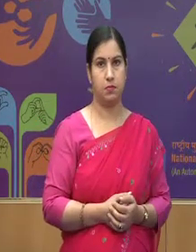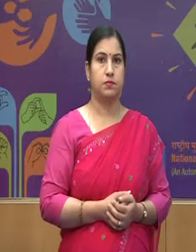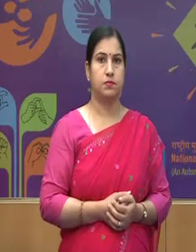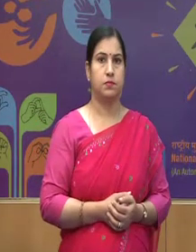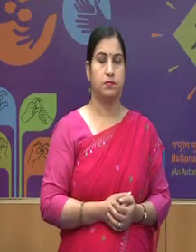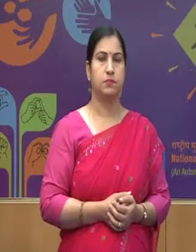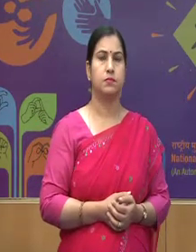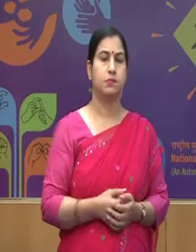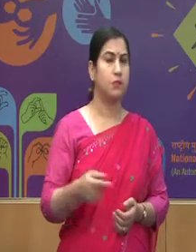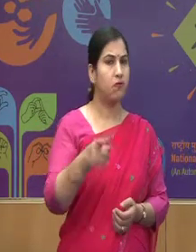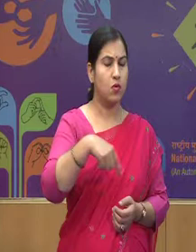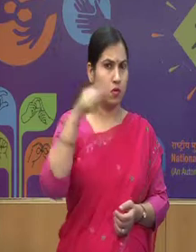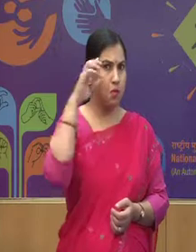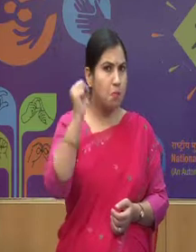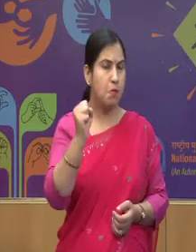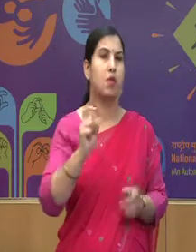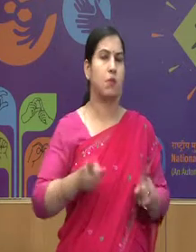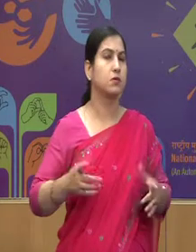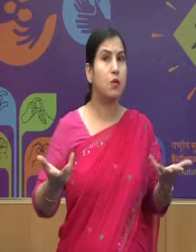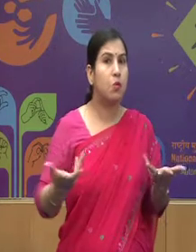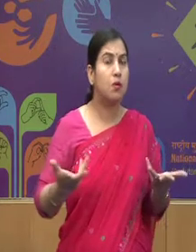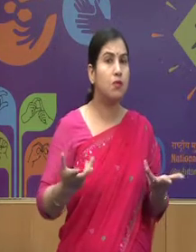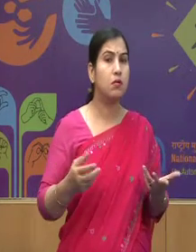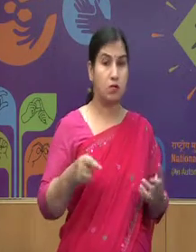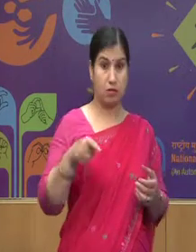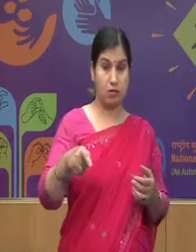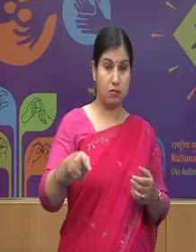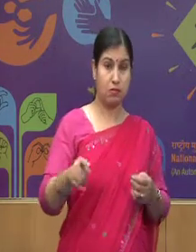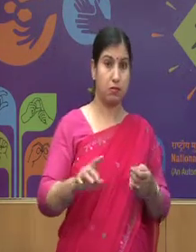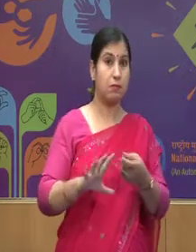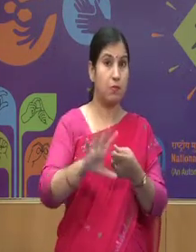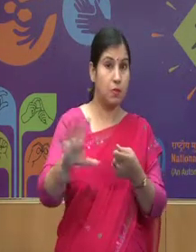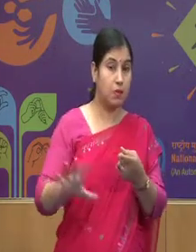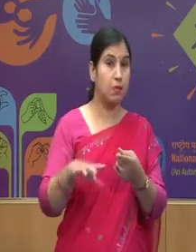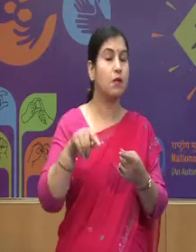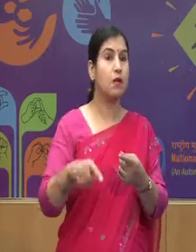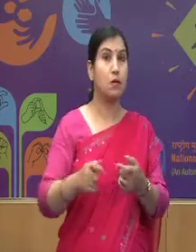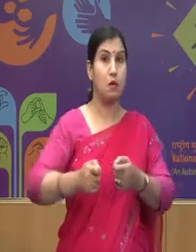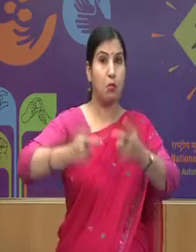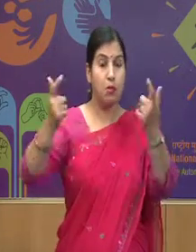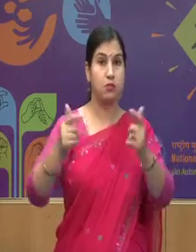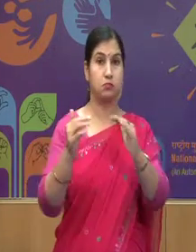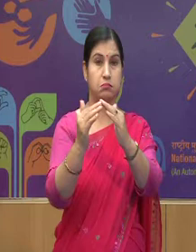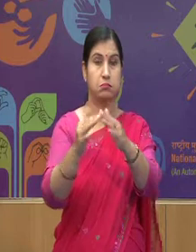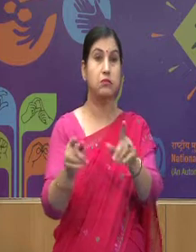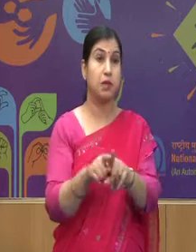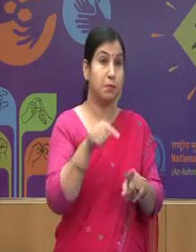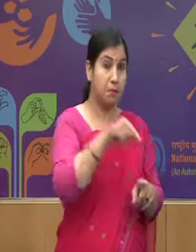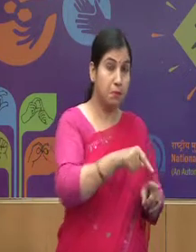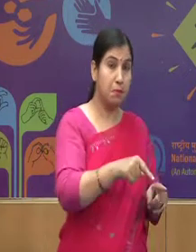We should not forget that these countries had rich resources but were industrially